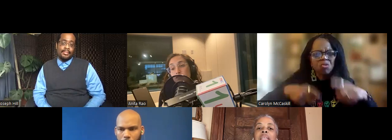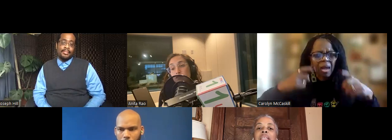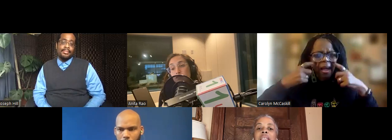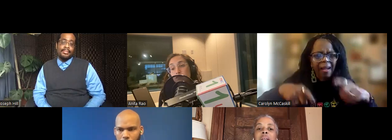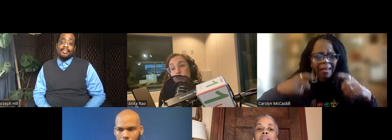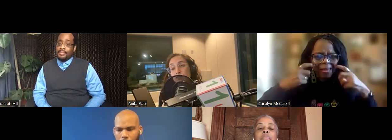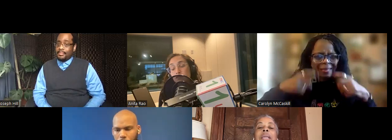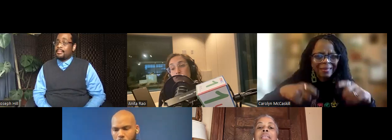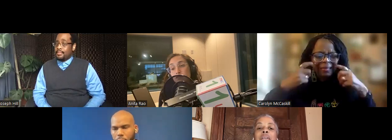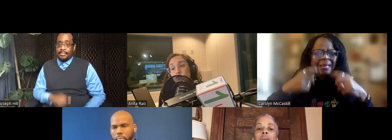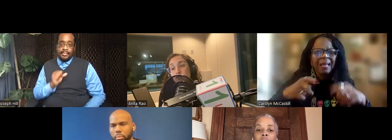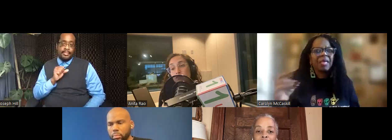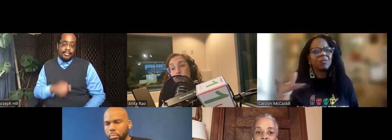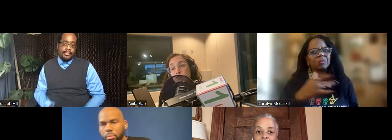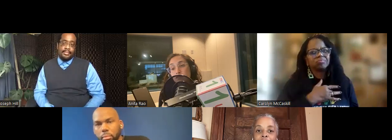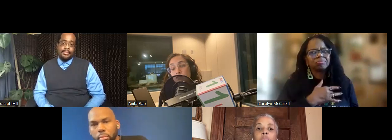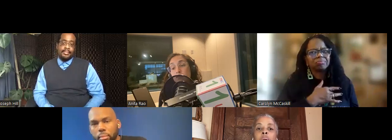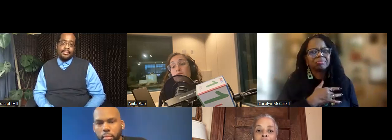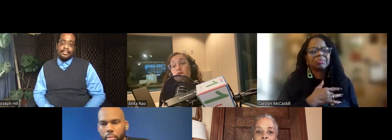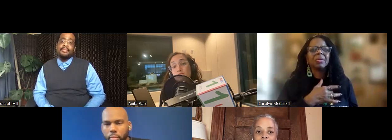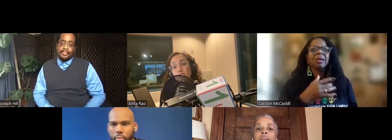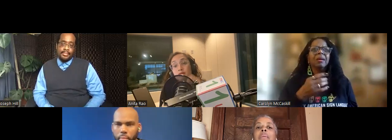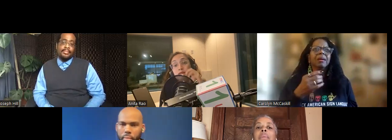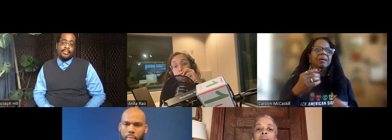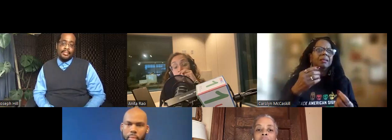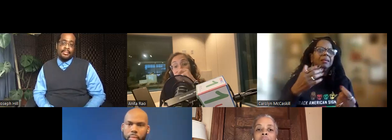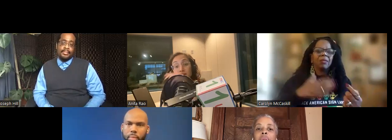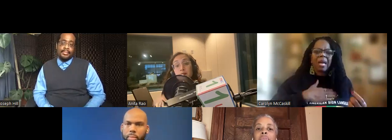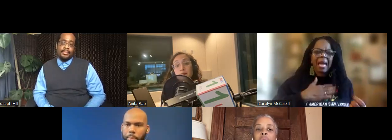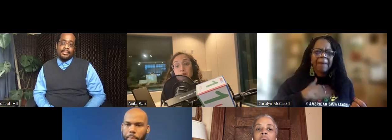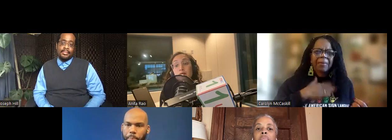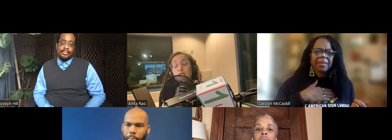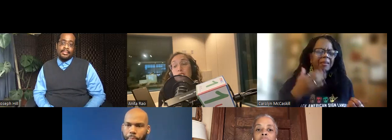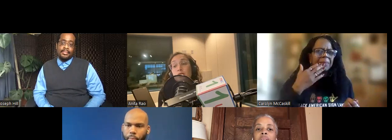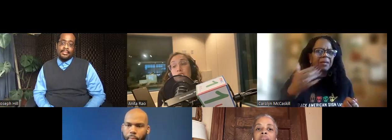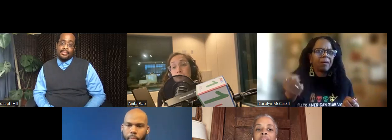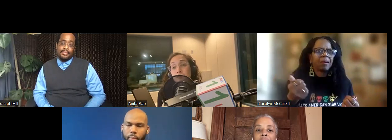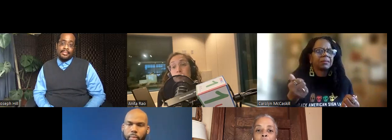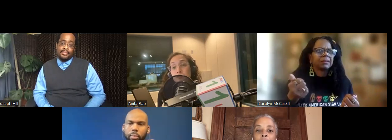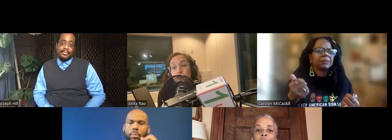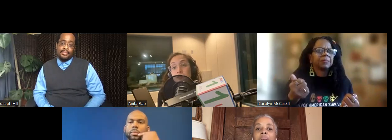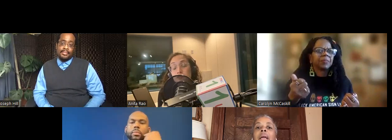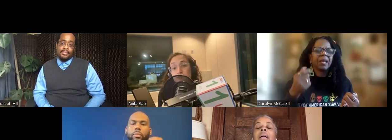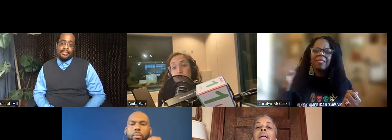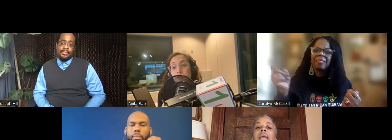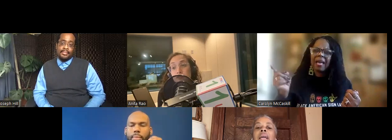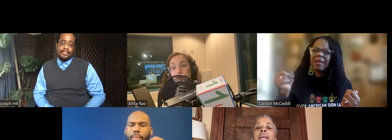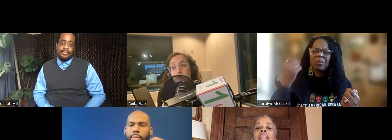people, they began to cry. They wept because they were so moved and